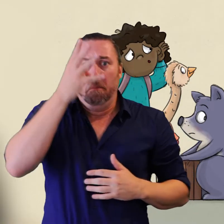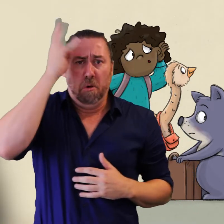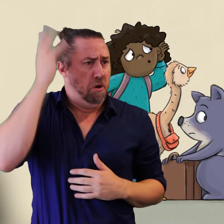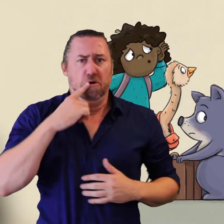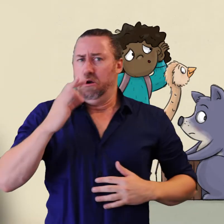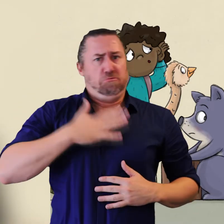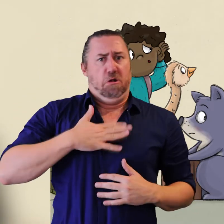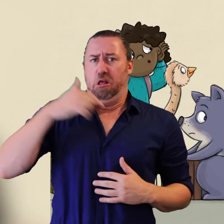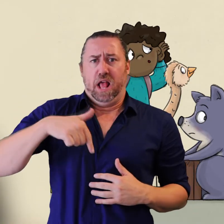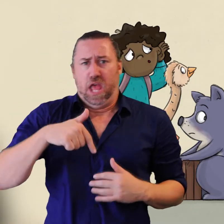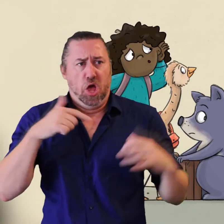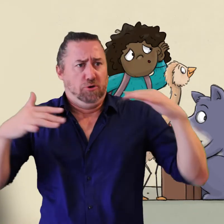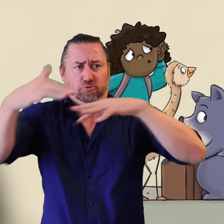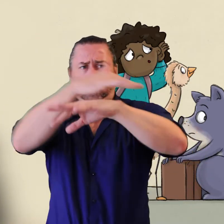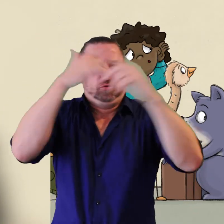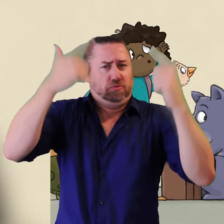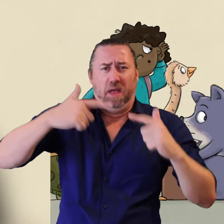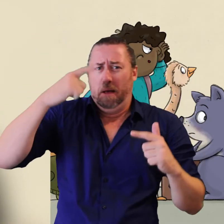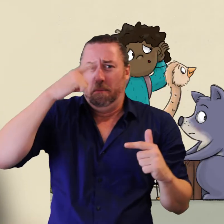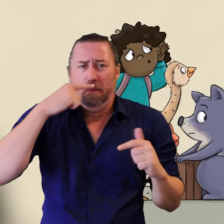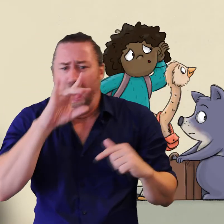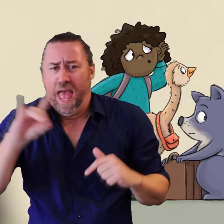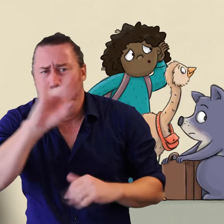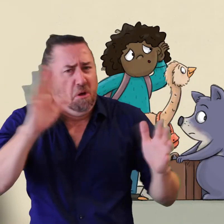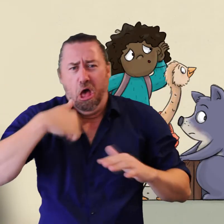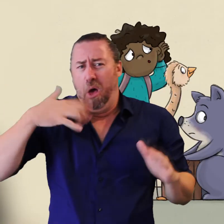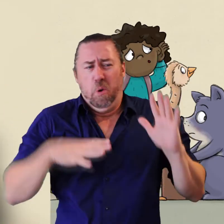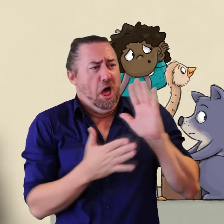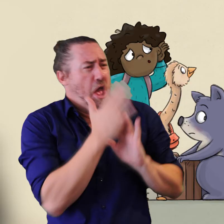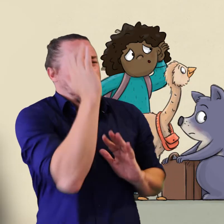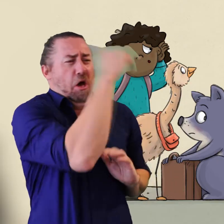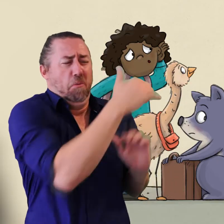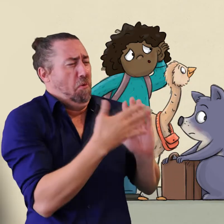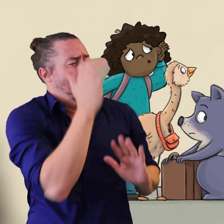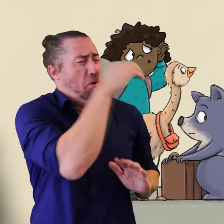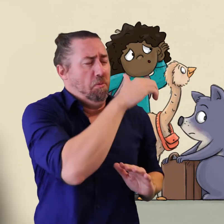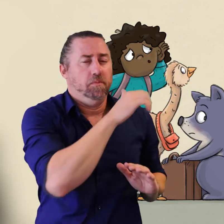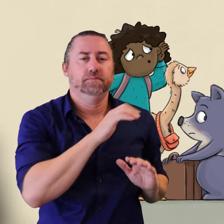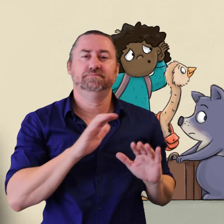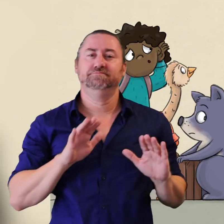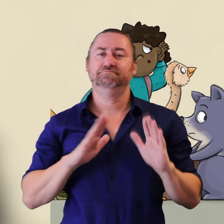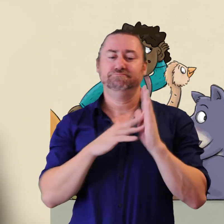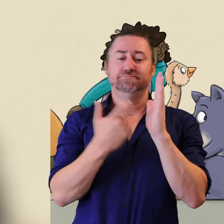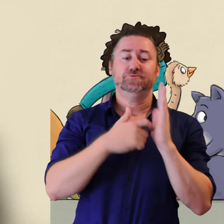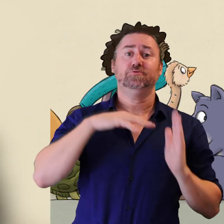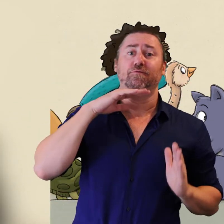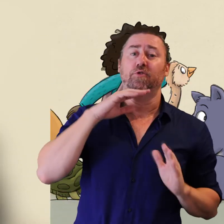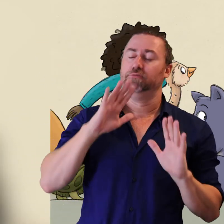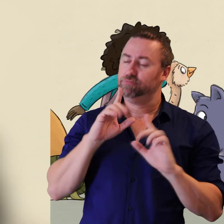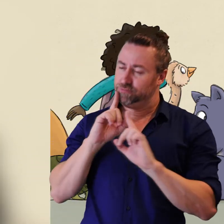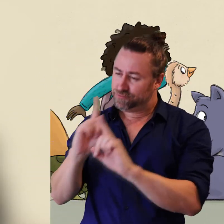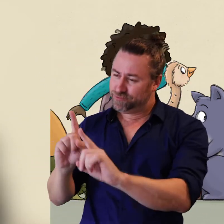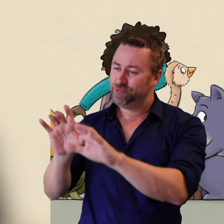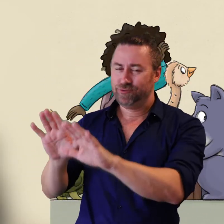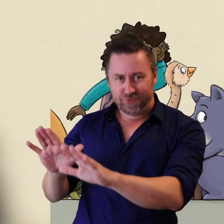"I don't like it here," Birdie shouted. "It's too busy. I want to go home." "This is the safest place